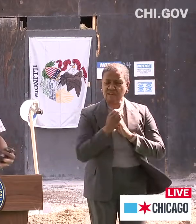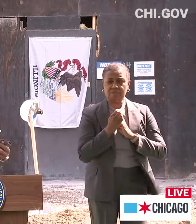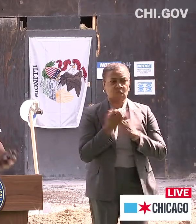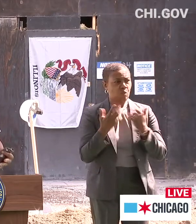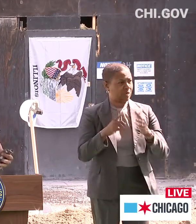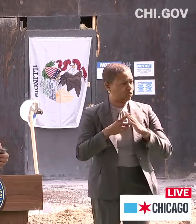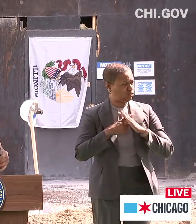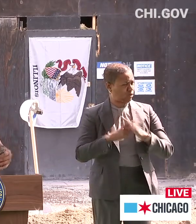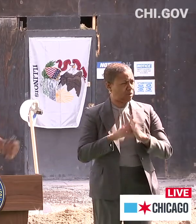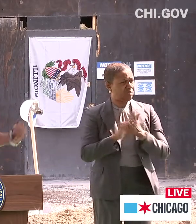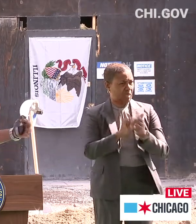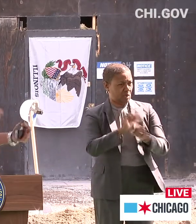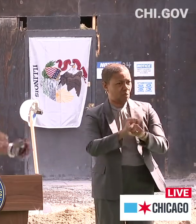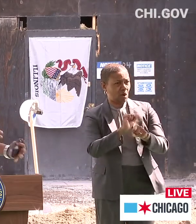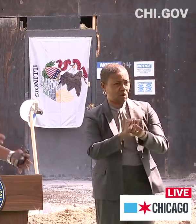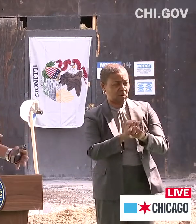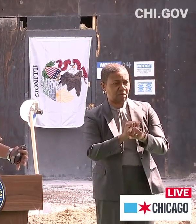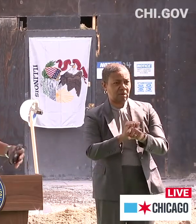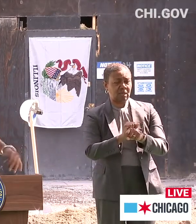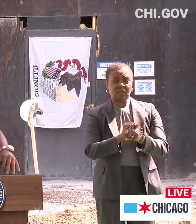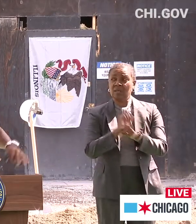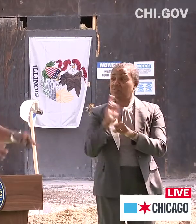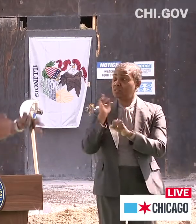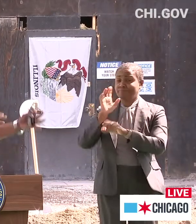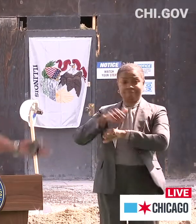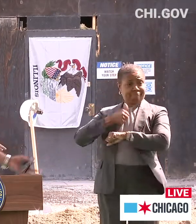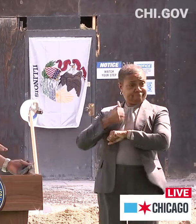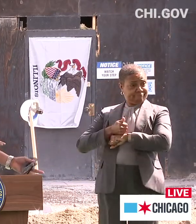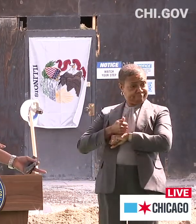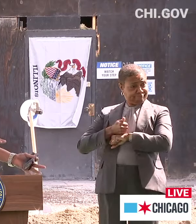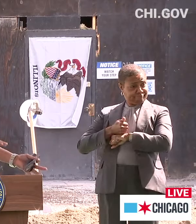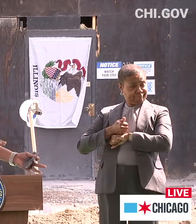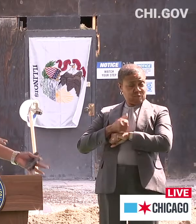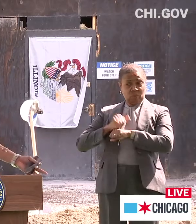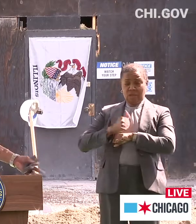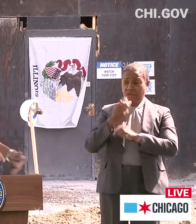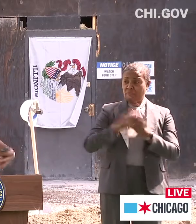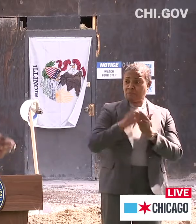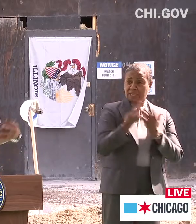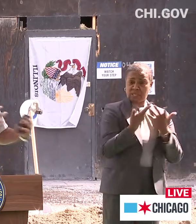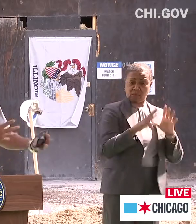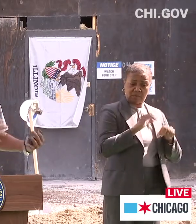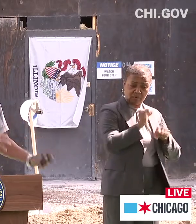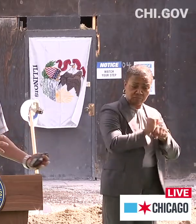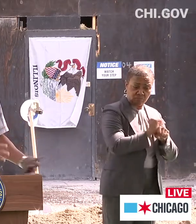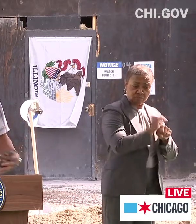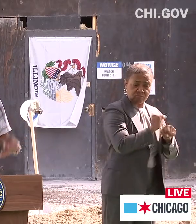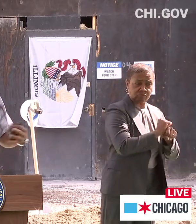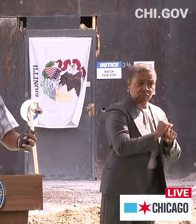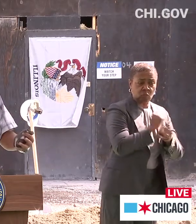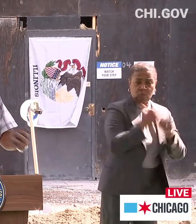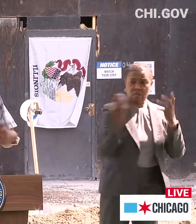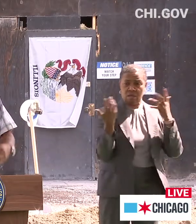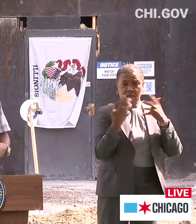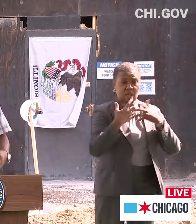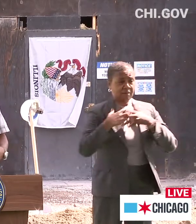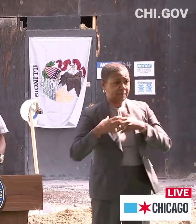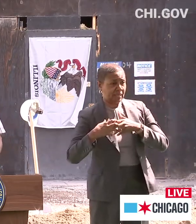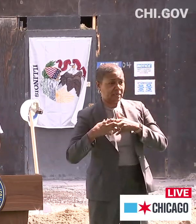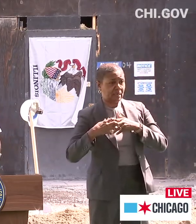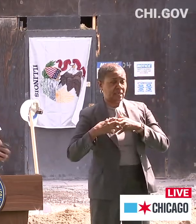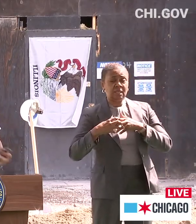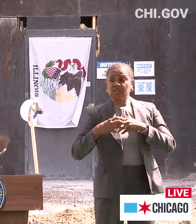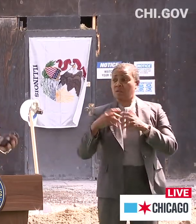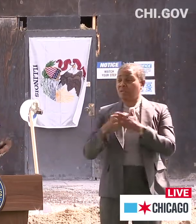already started doing that. So having this in place and working on the other plans that we have will complement this. We are capture that